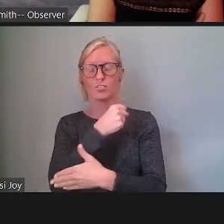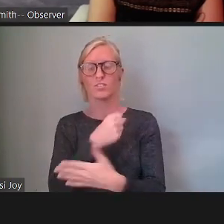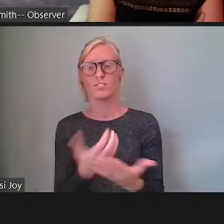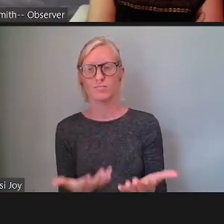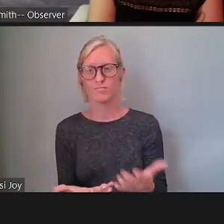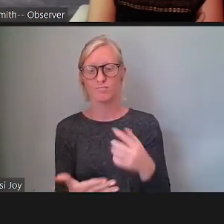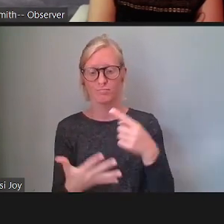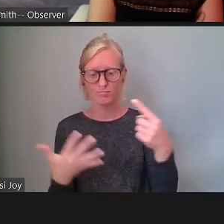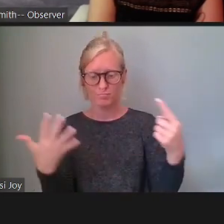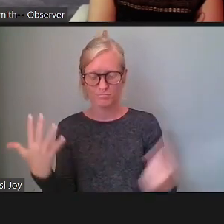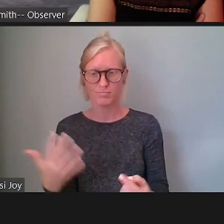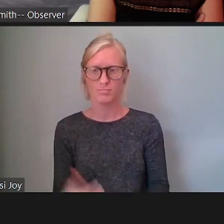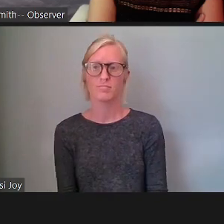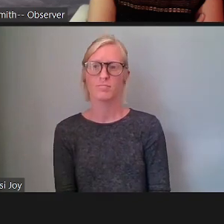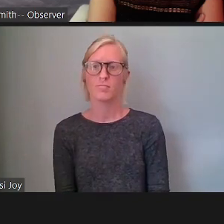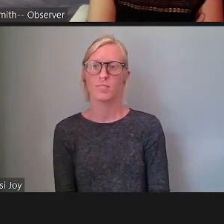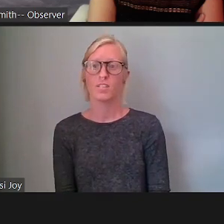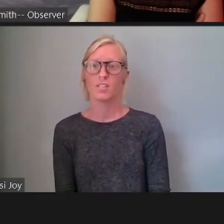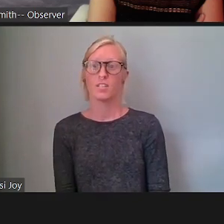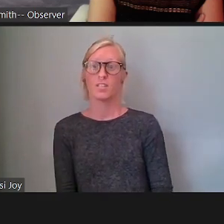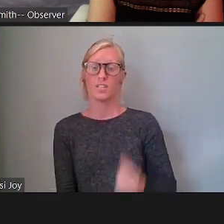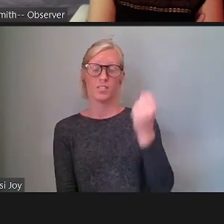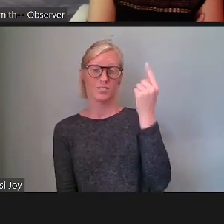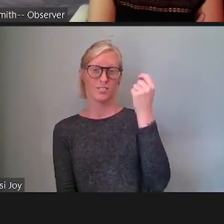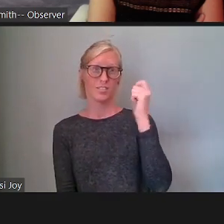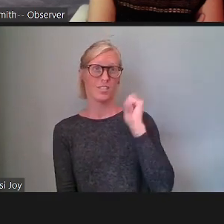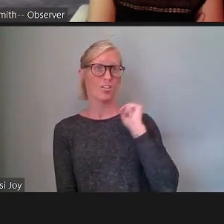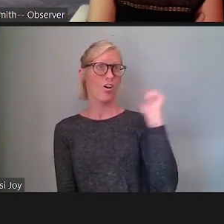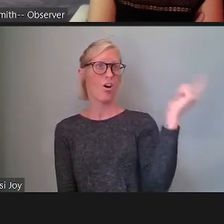So we are all in this together,